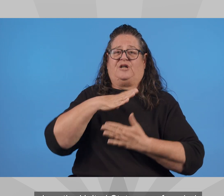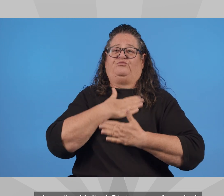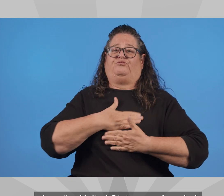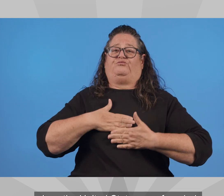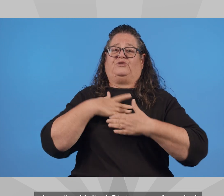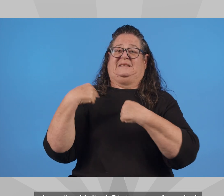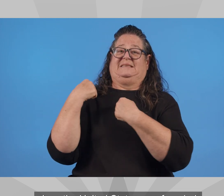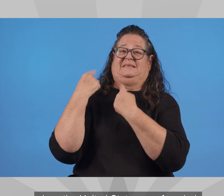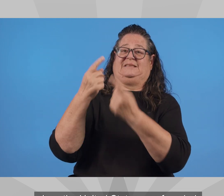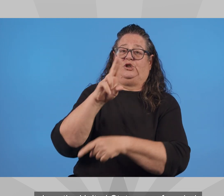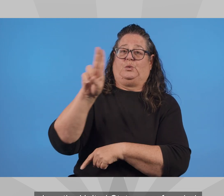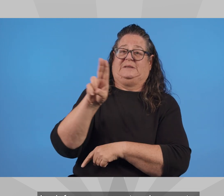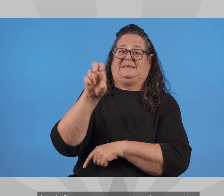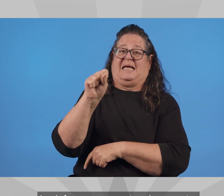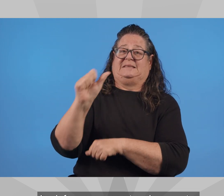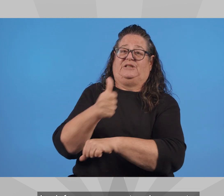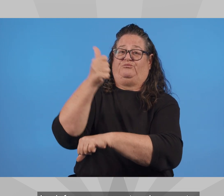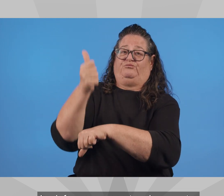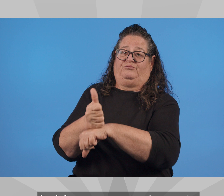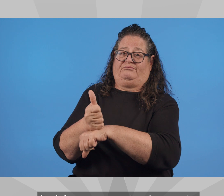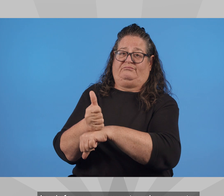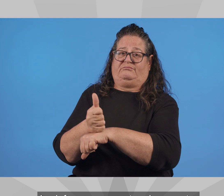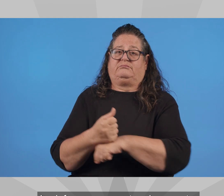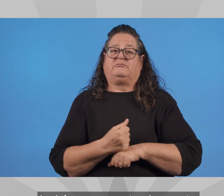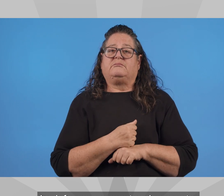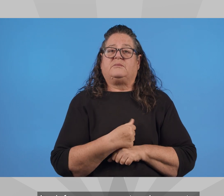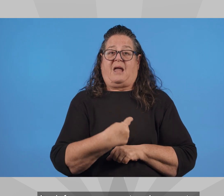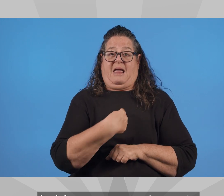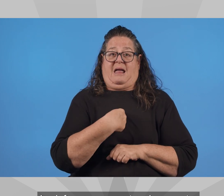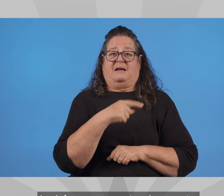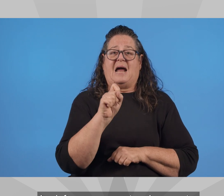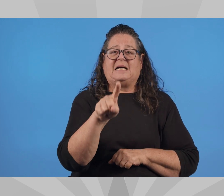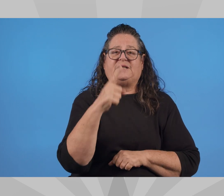was founded. I ask for your support and your vote.